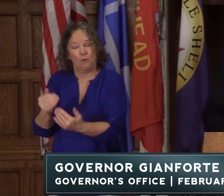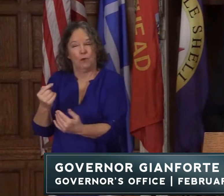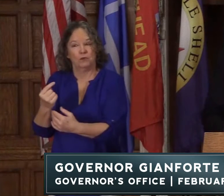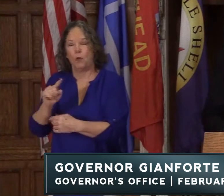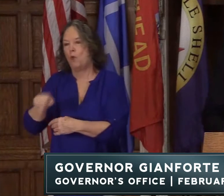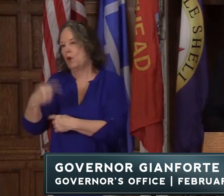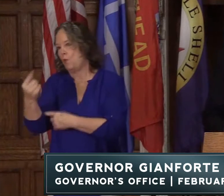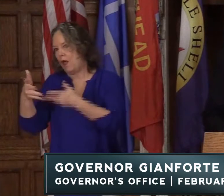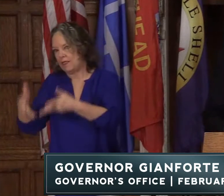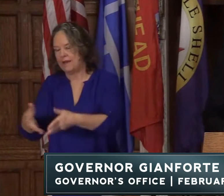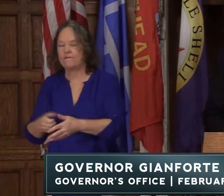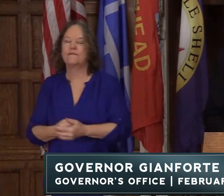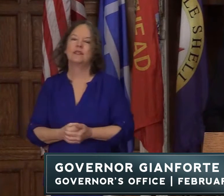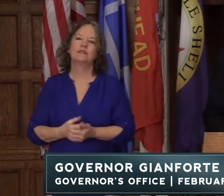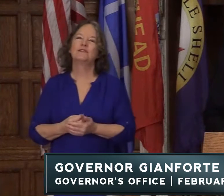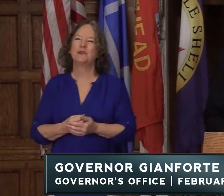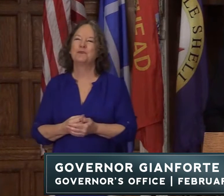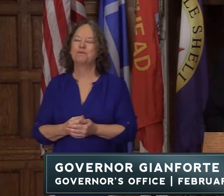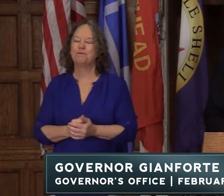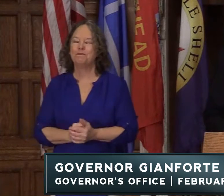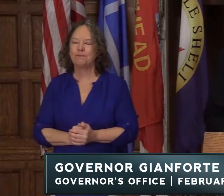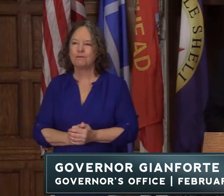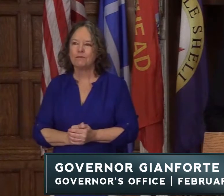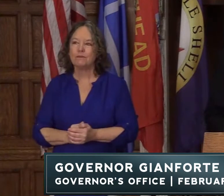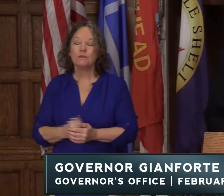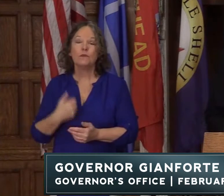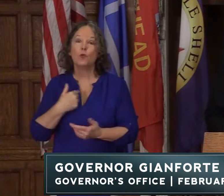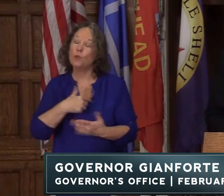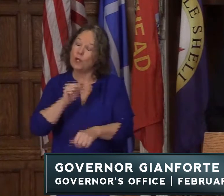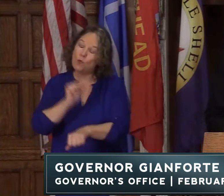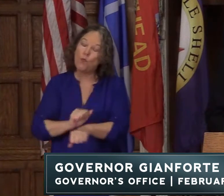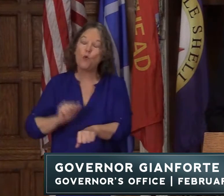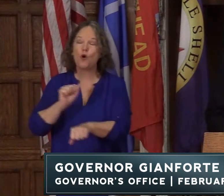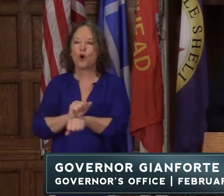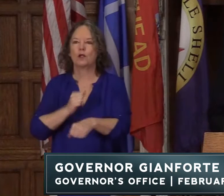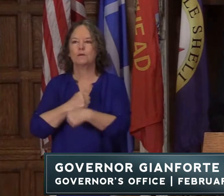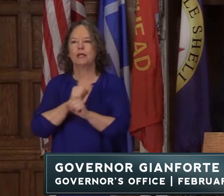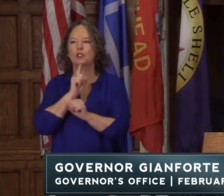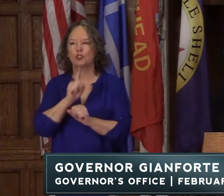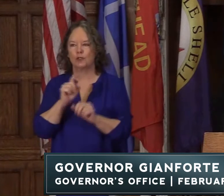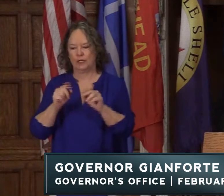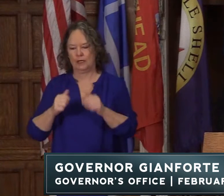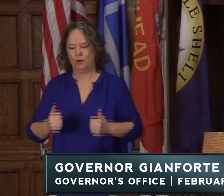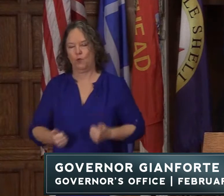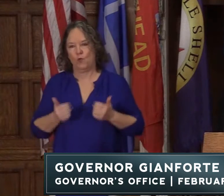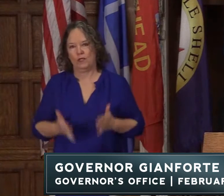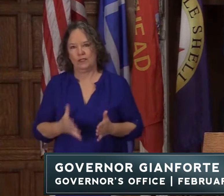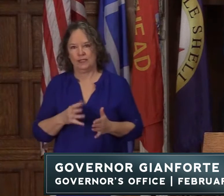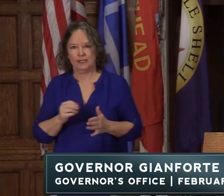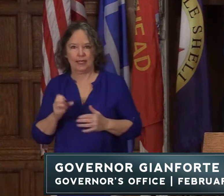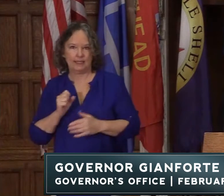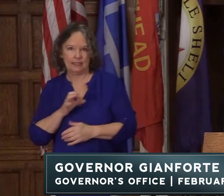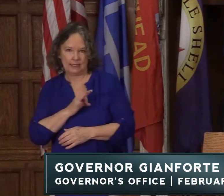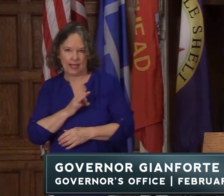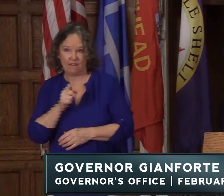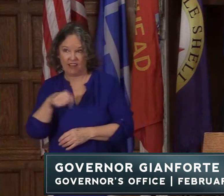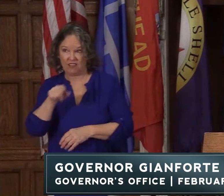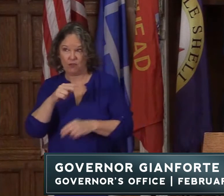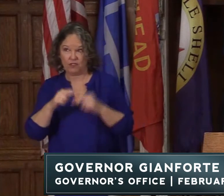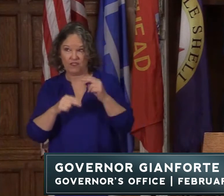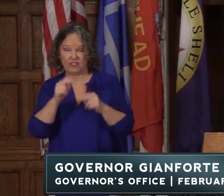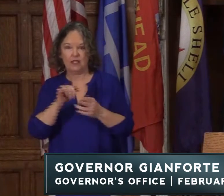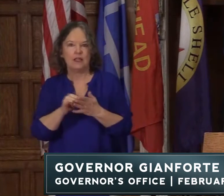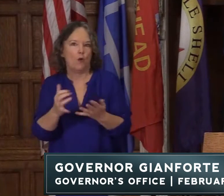care of these facilities. We've worked to ensure that residents and staff at these facilities who want